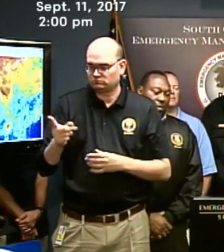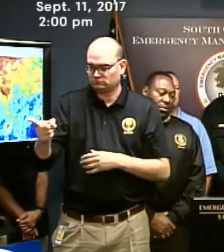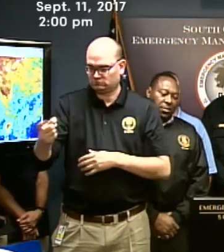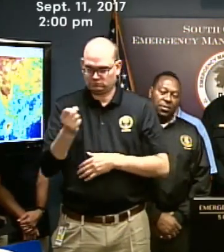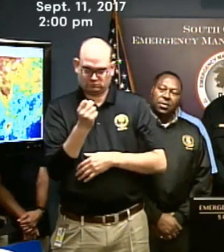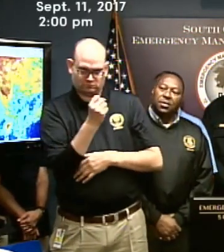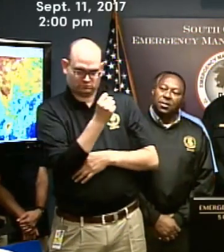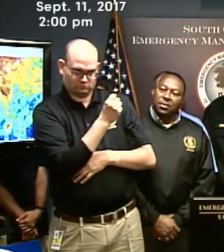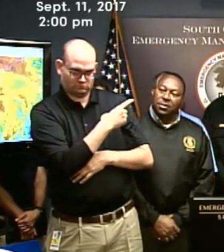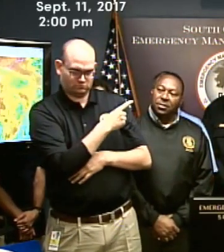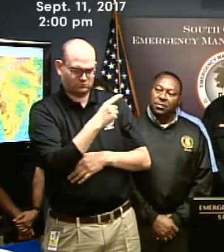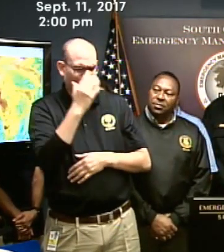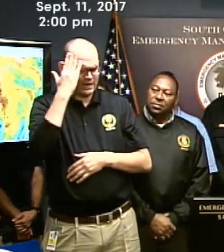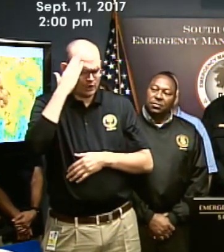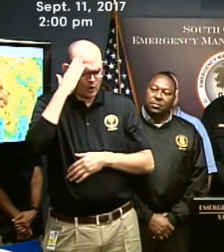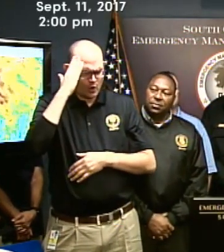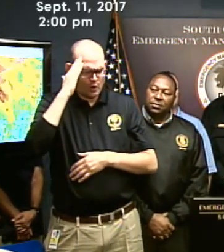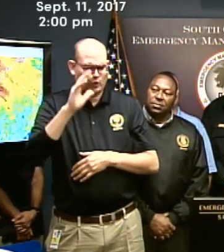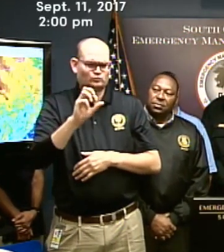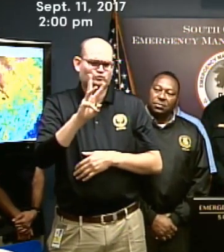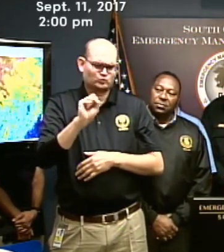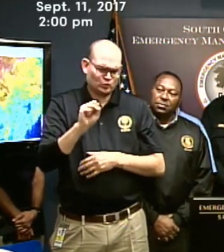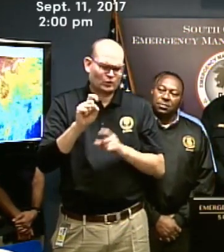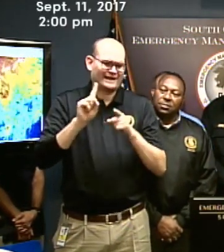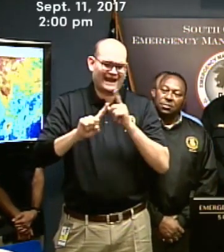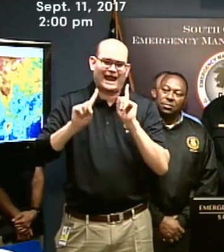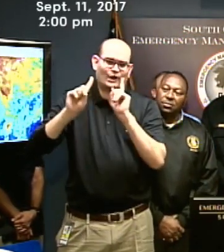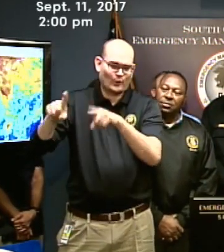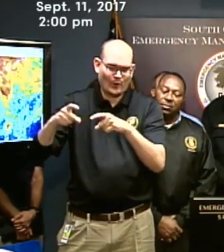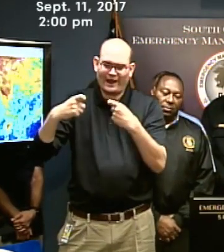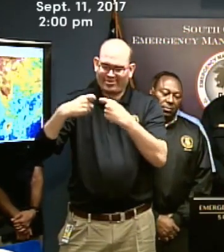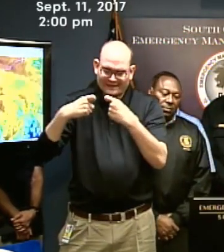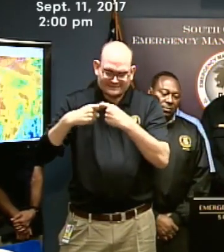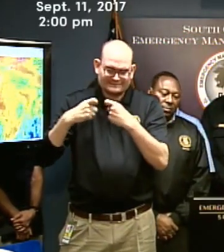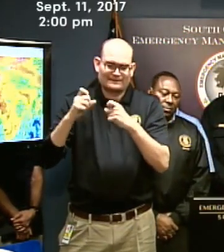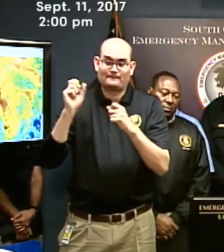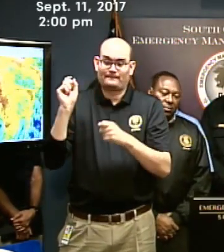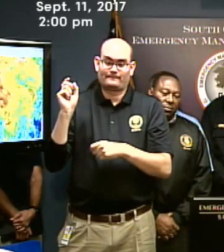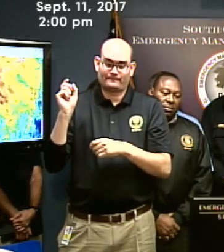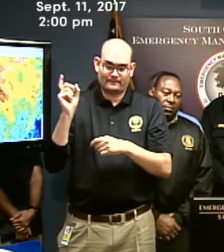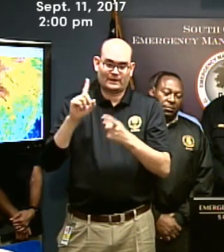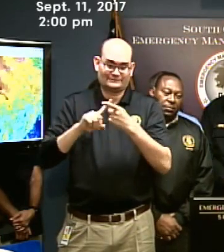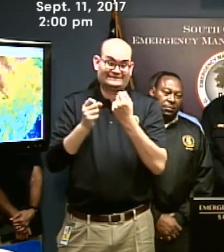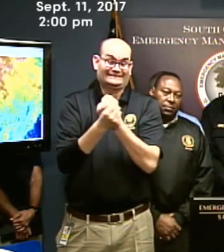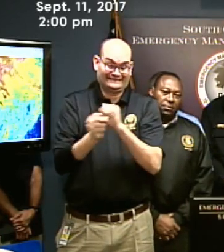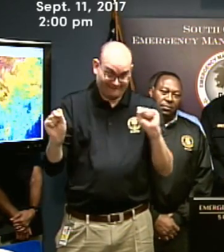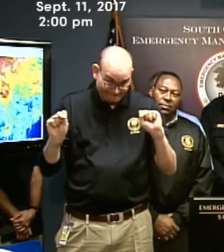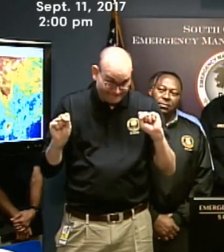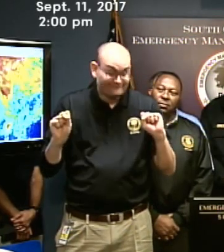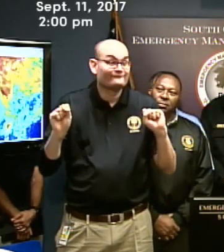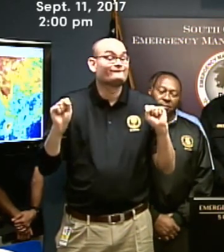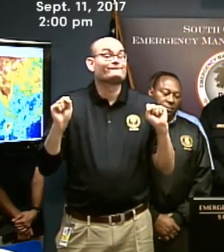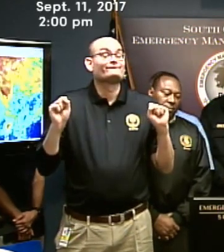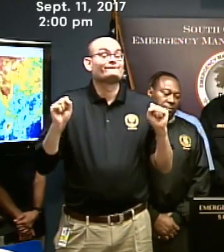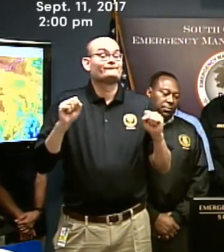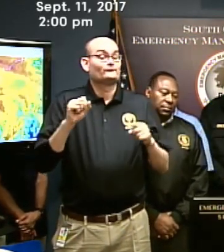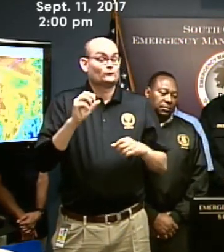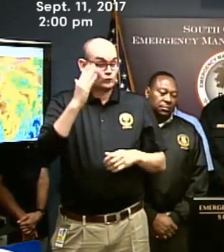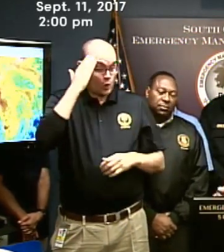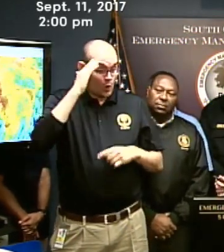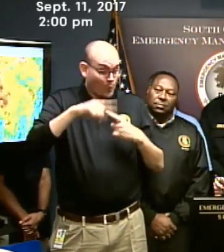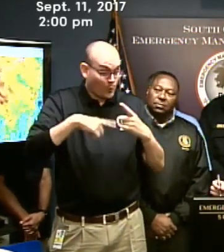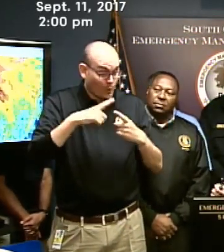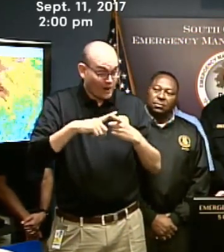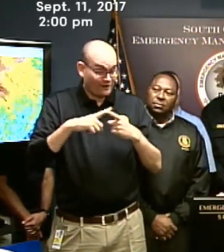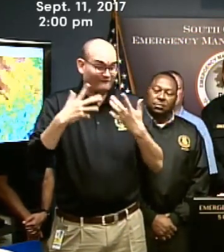to service power lines at this time until it's safe. Do we have a timeline of when the storm is going to pass and we can start